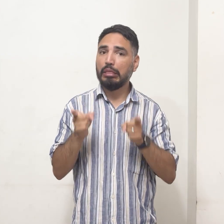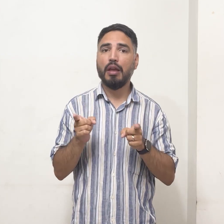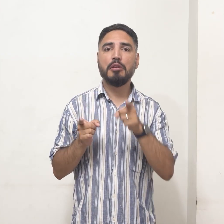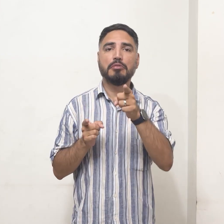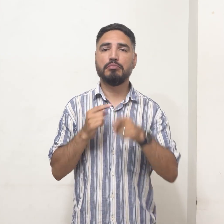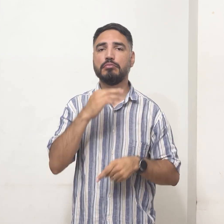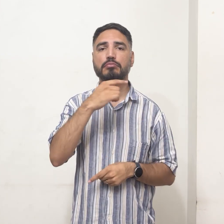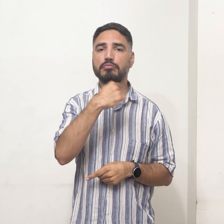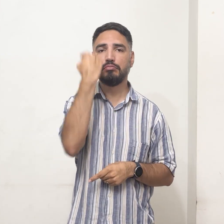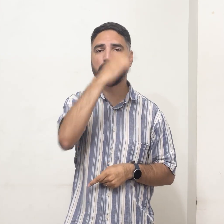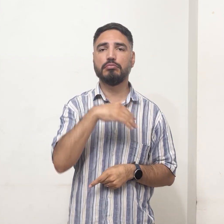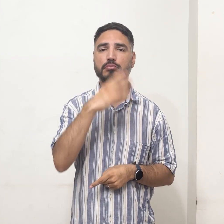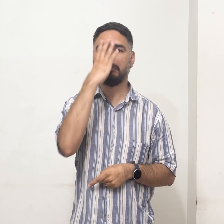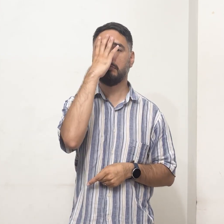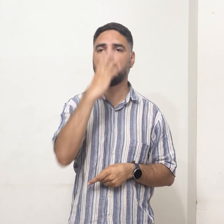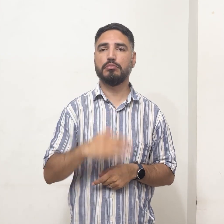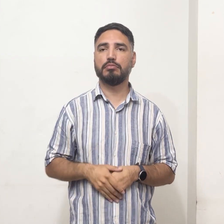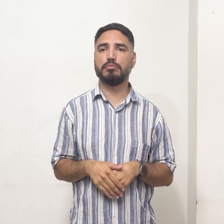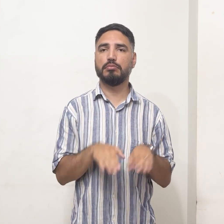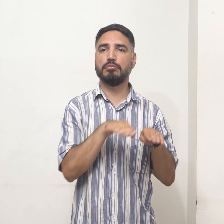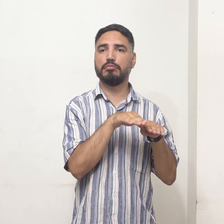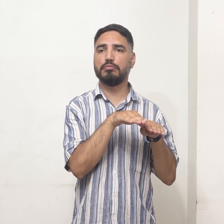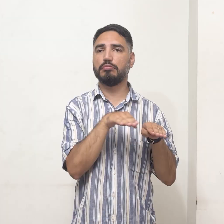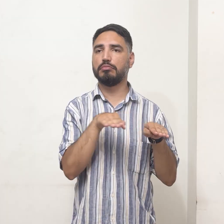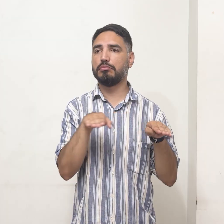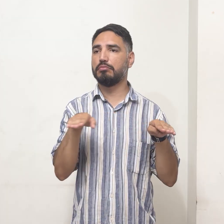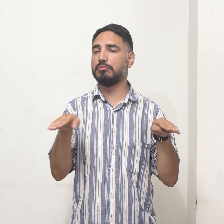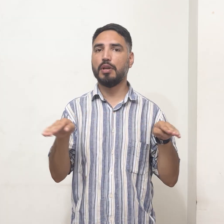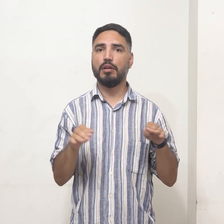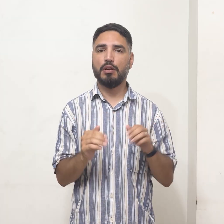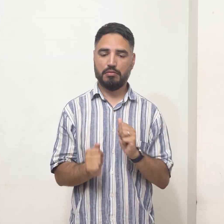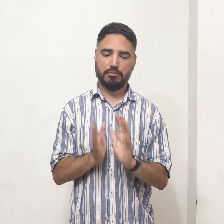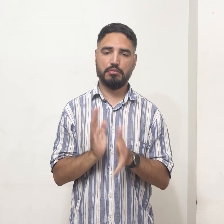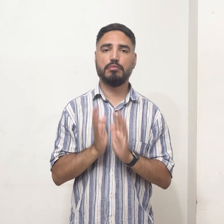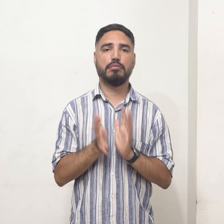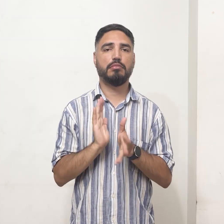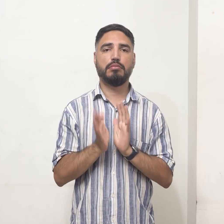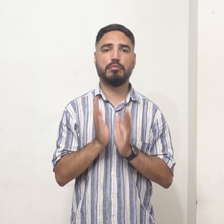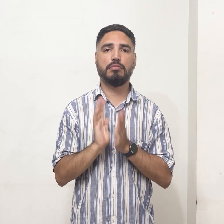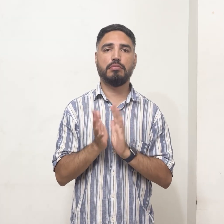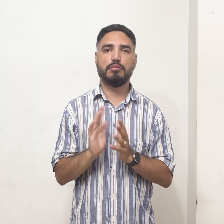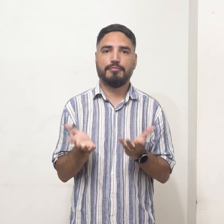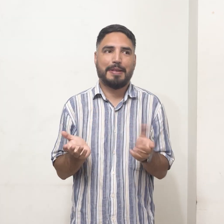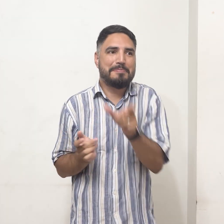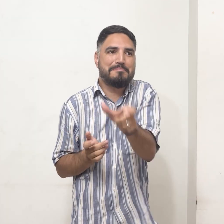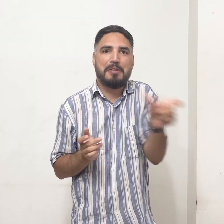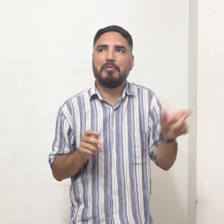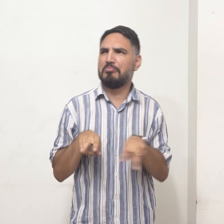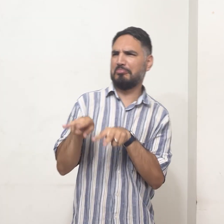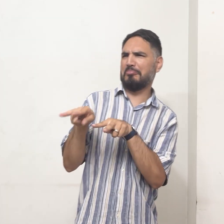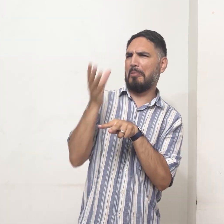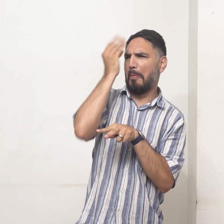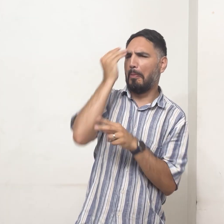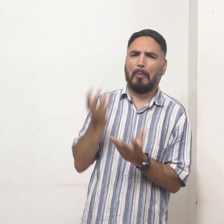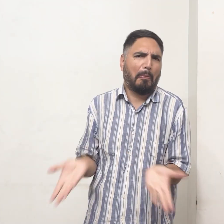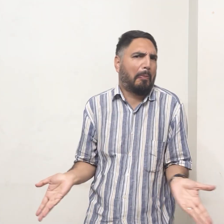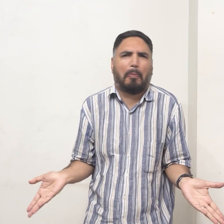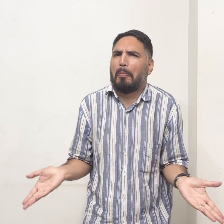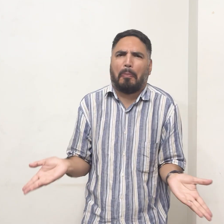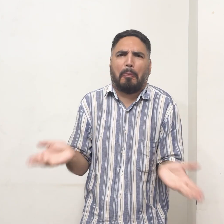You must use it. You can't keep a poker face while signing because if you do, people won't understand what